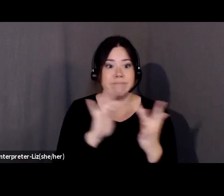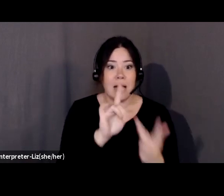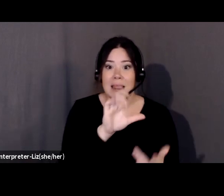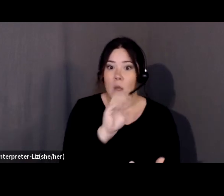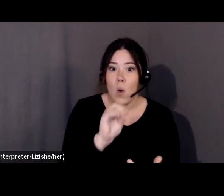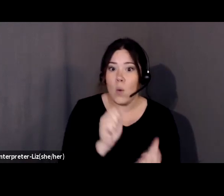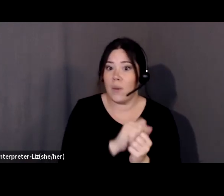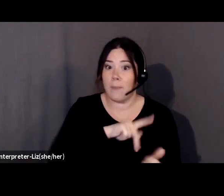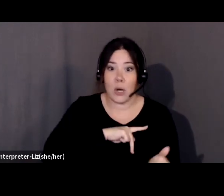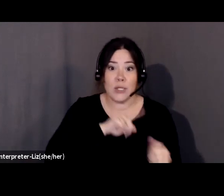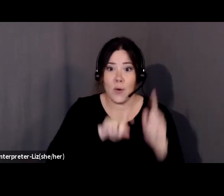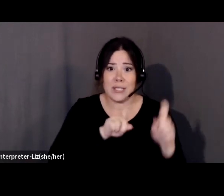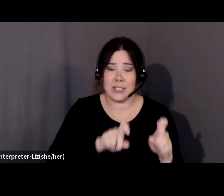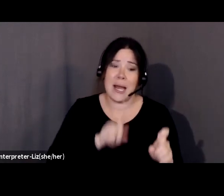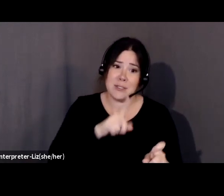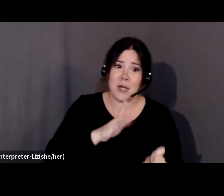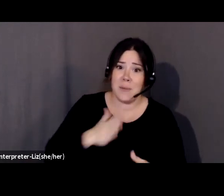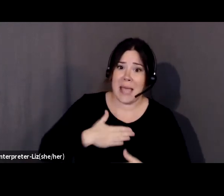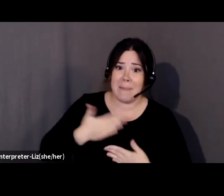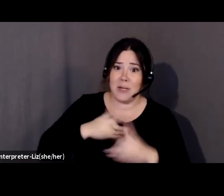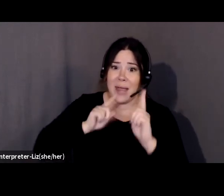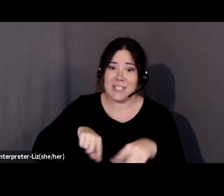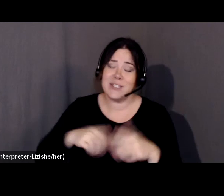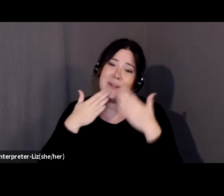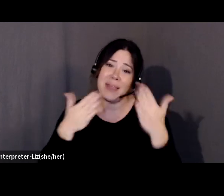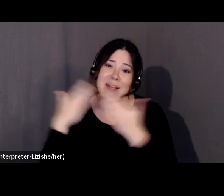personal questions. I bet he'd be glad to answer them. So thank you all so